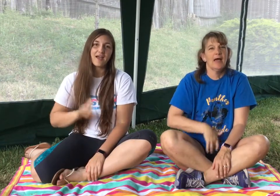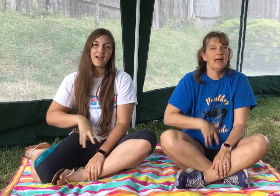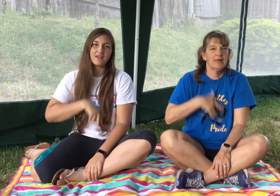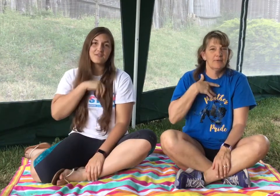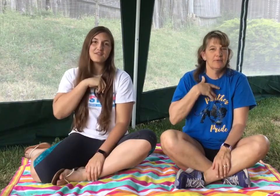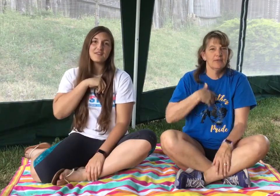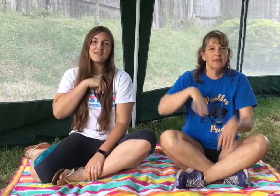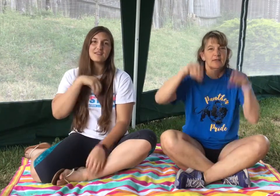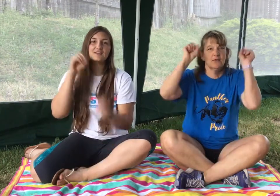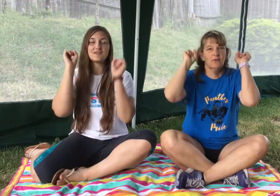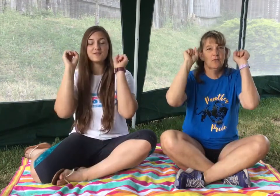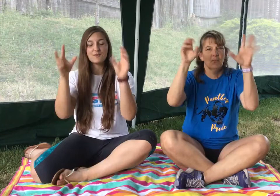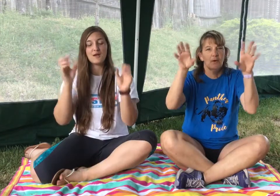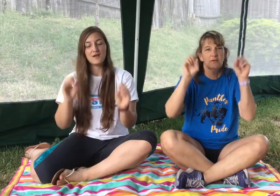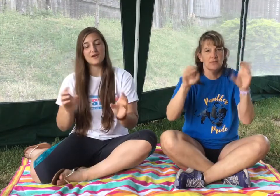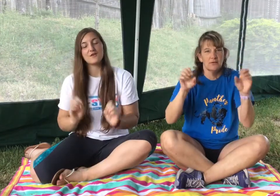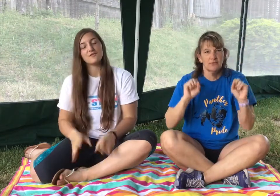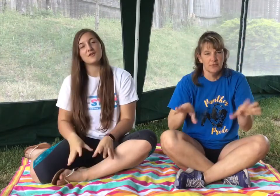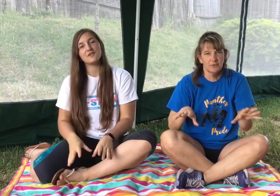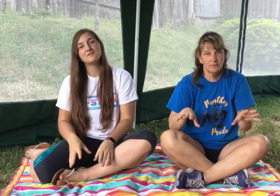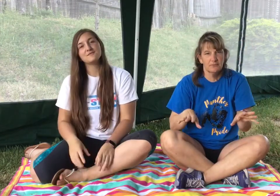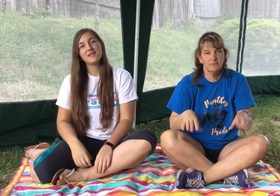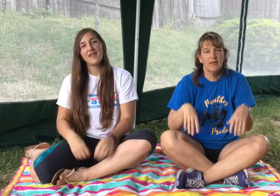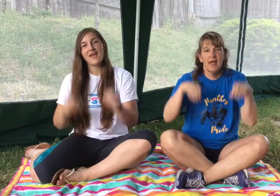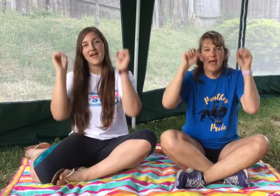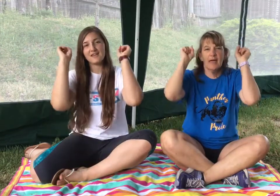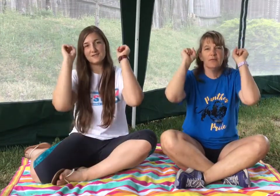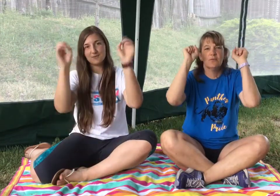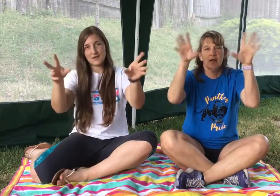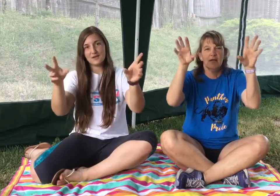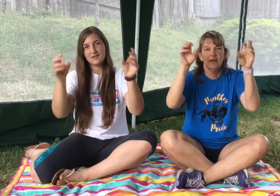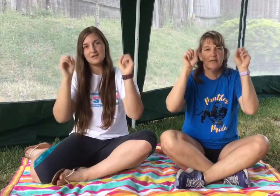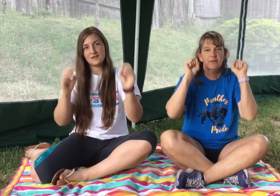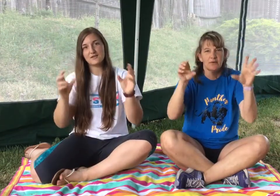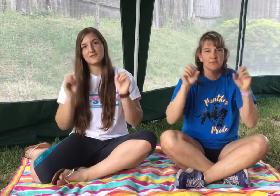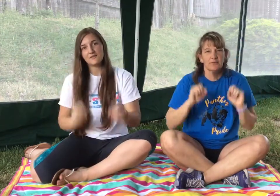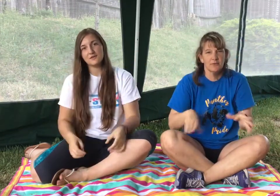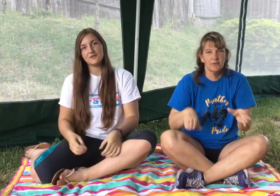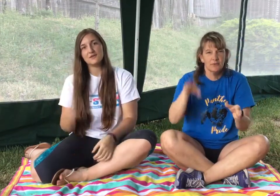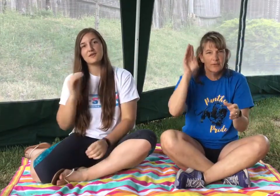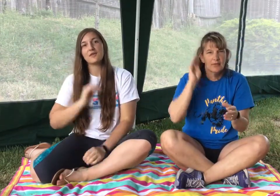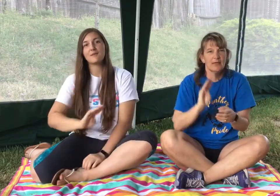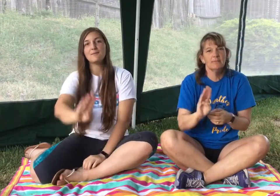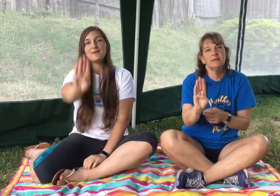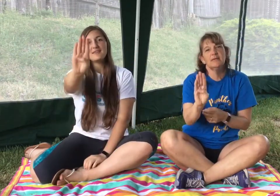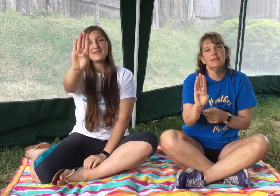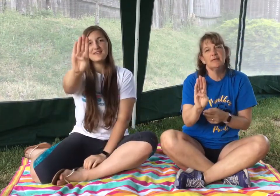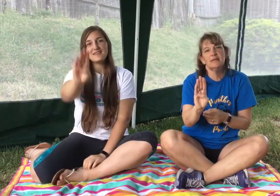I feel wonderful, as wonderful can be.